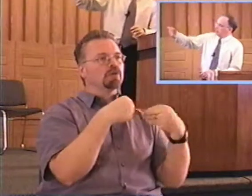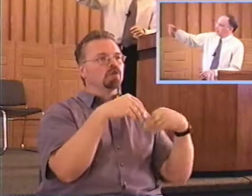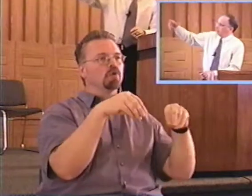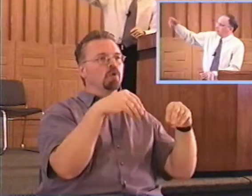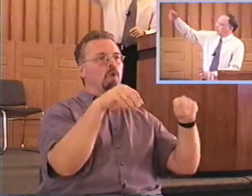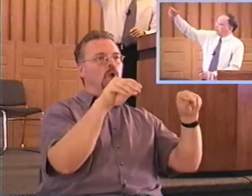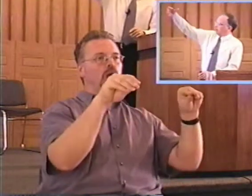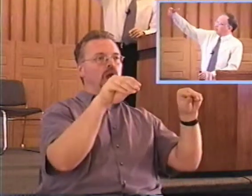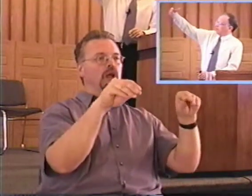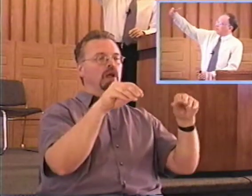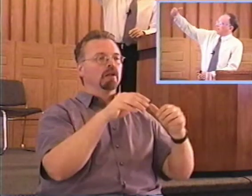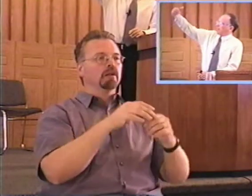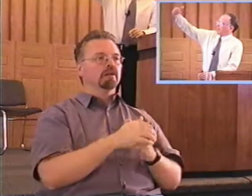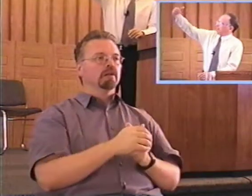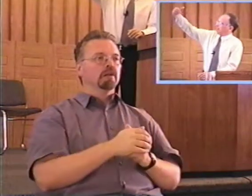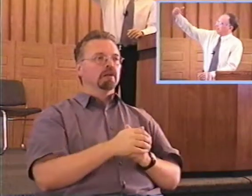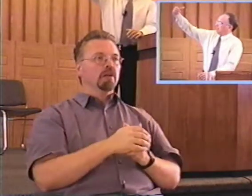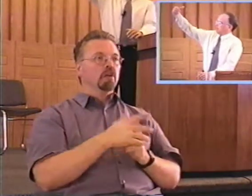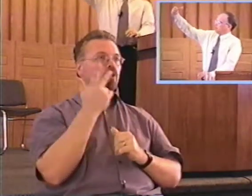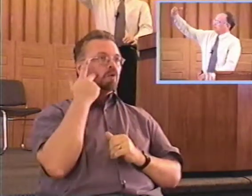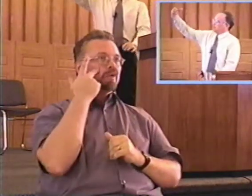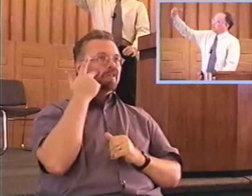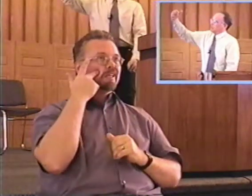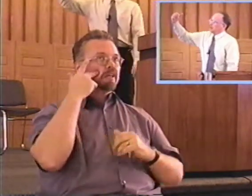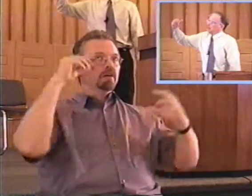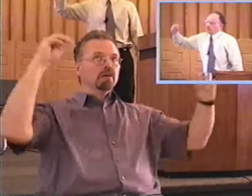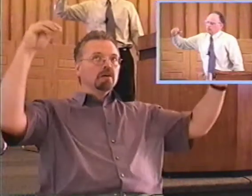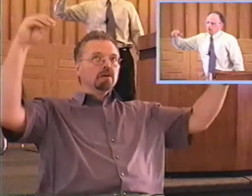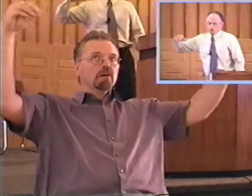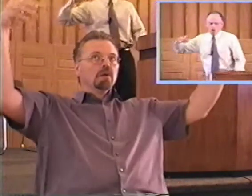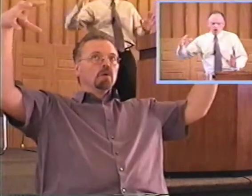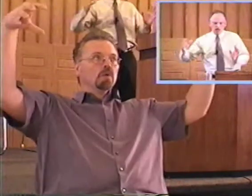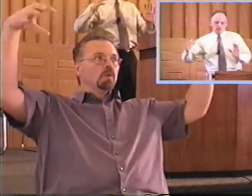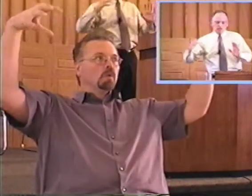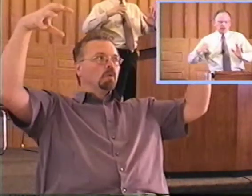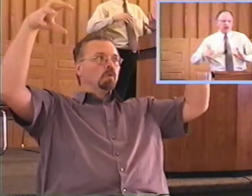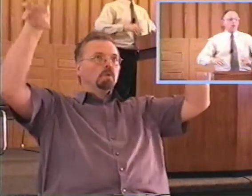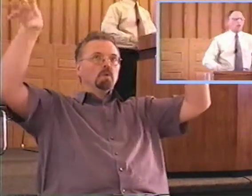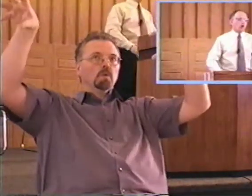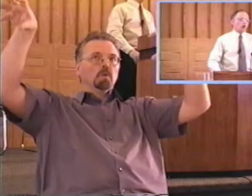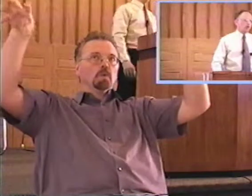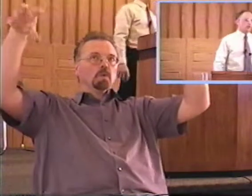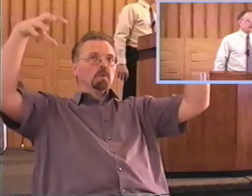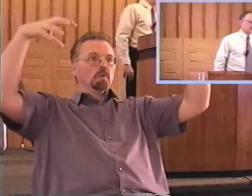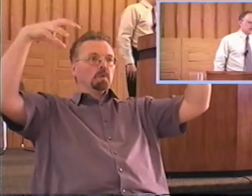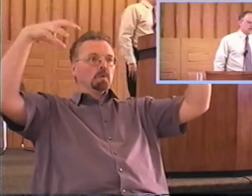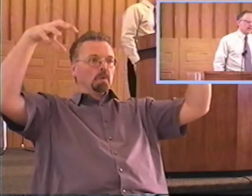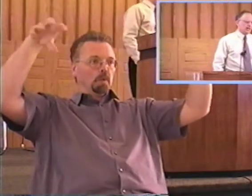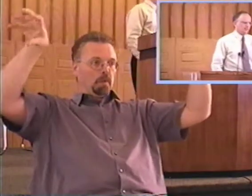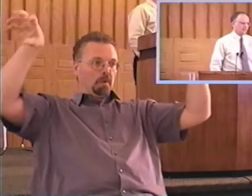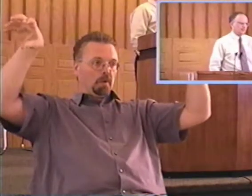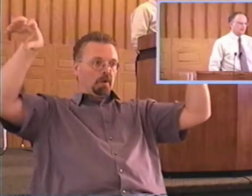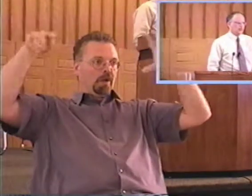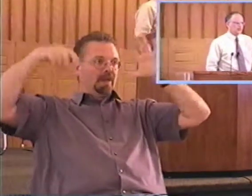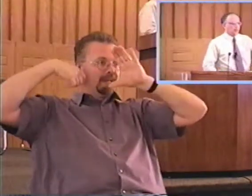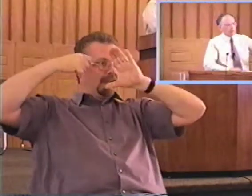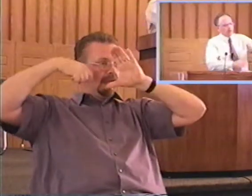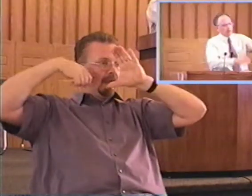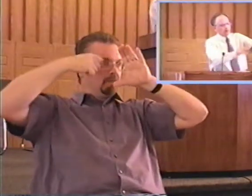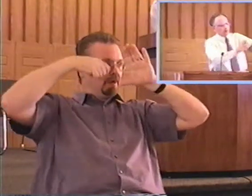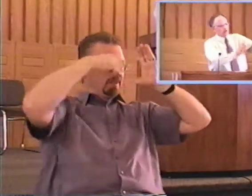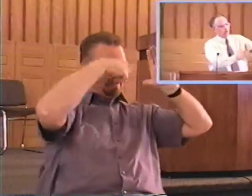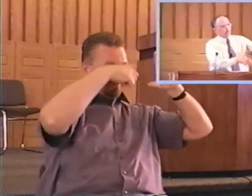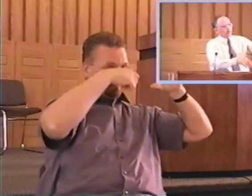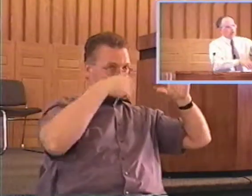in banks, too. There are surveillance cameras. And you are on camera all the time.